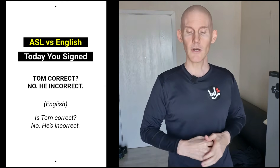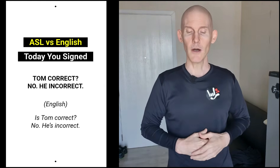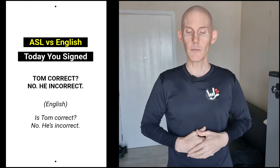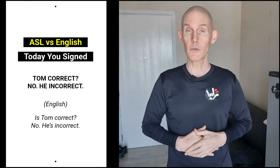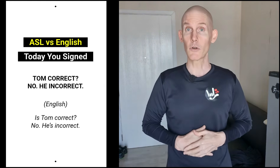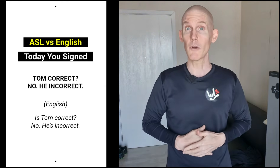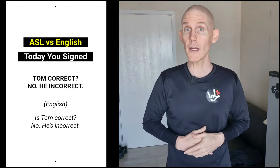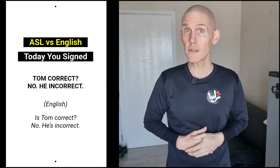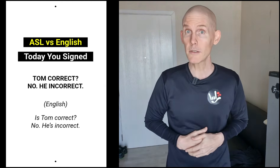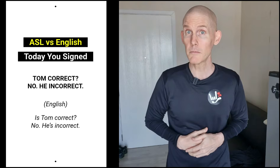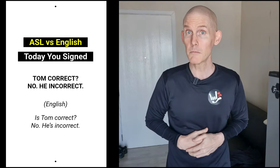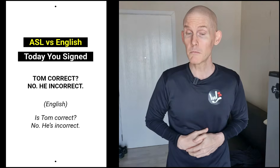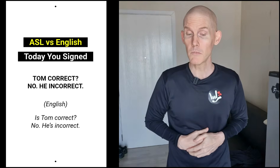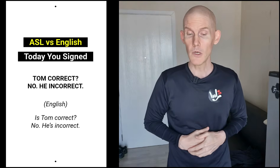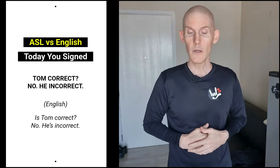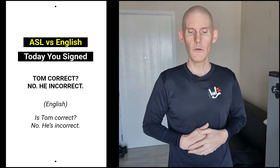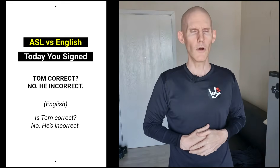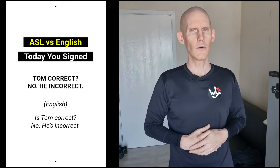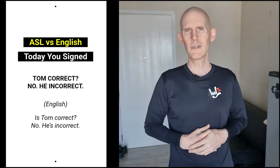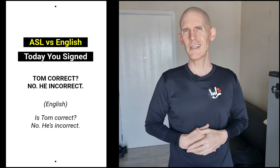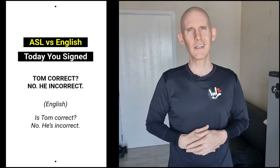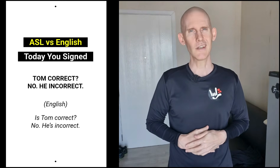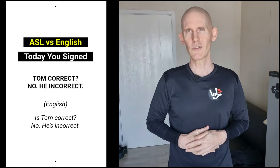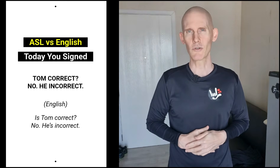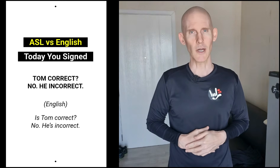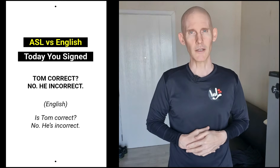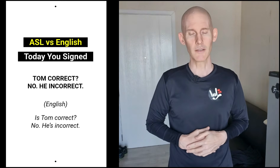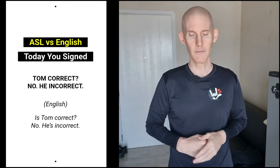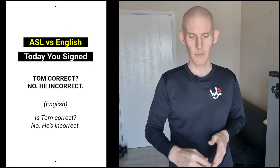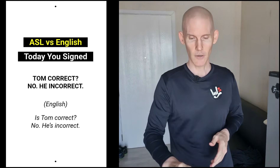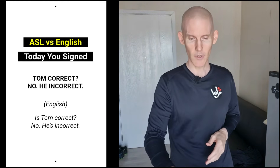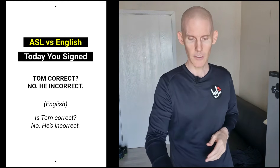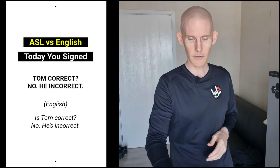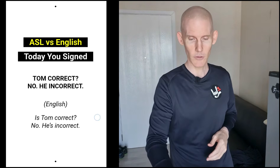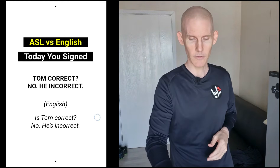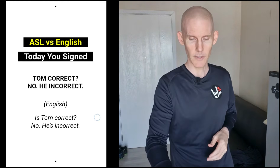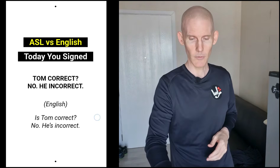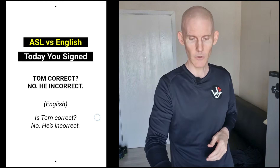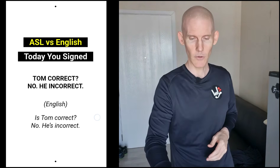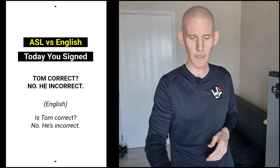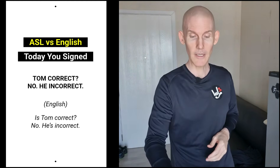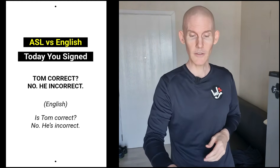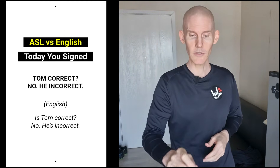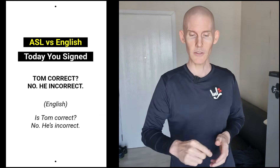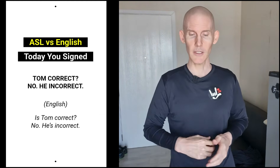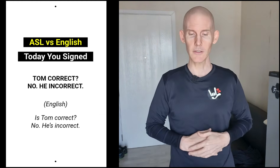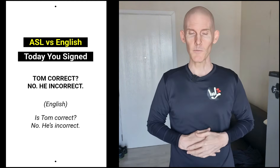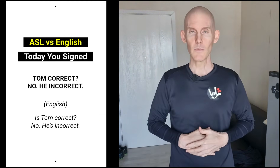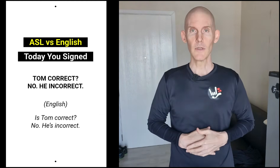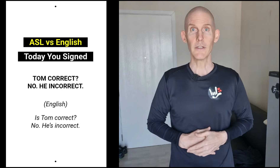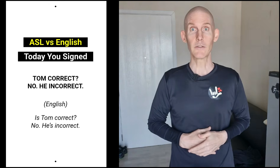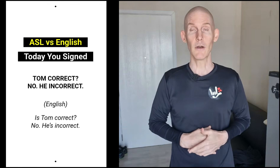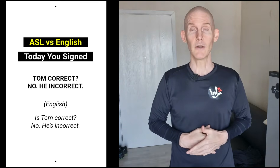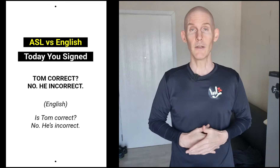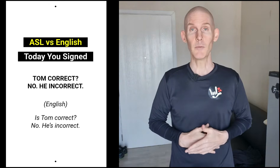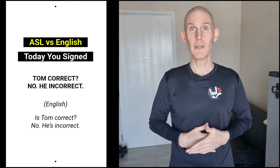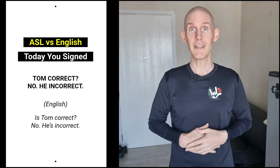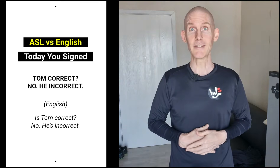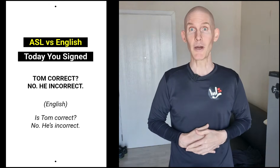it's Tom correct? No, he incorrect. All right, so down below in English it says,